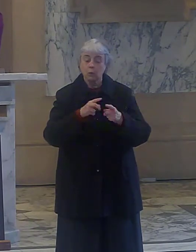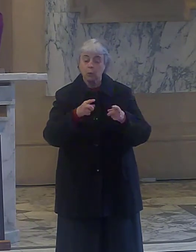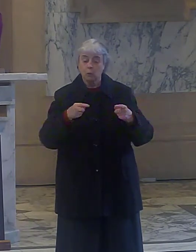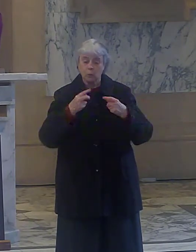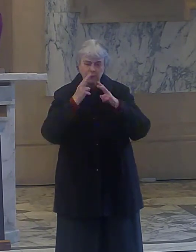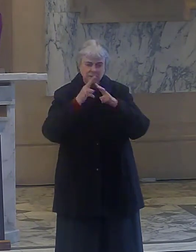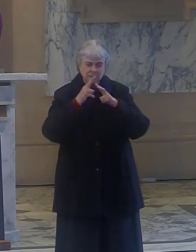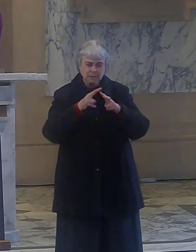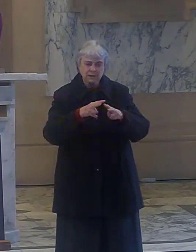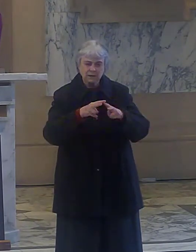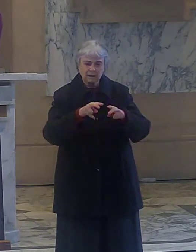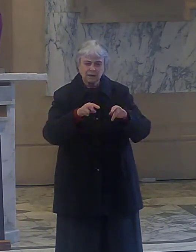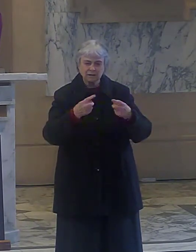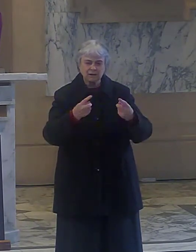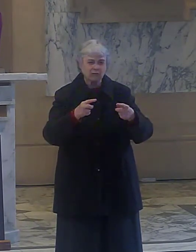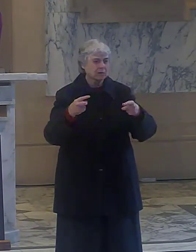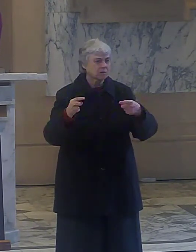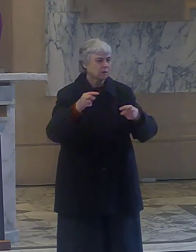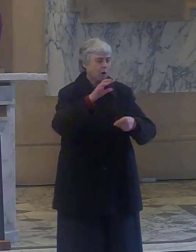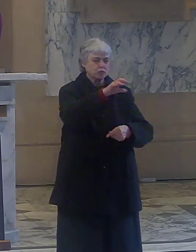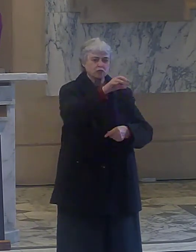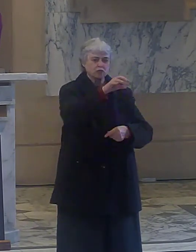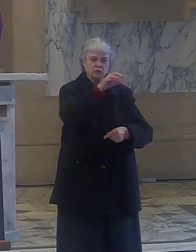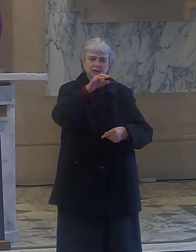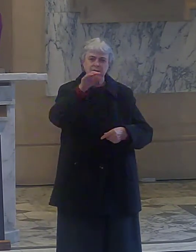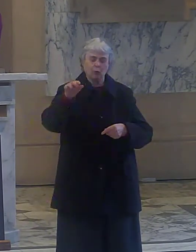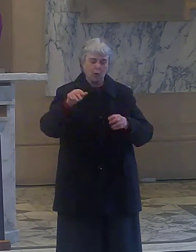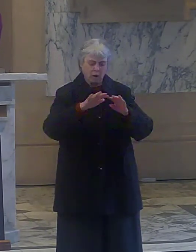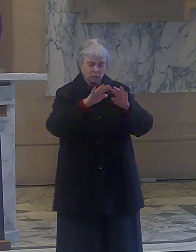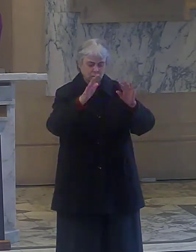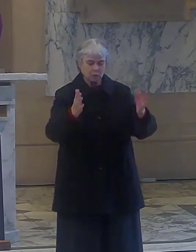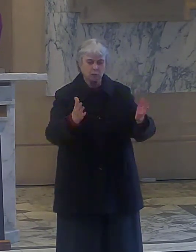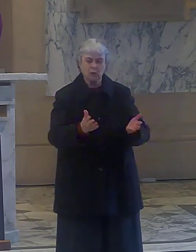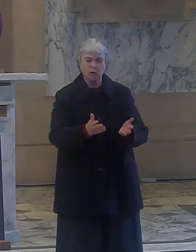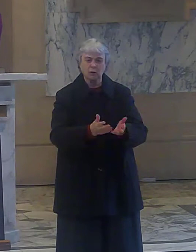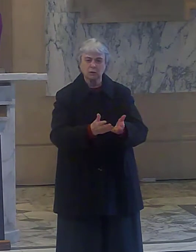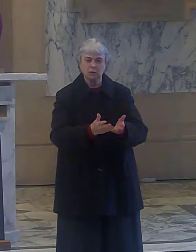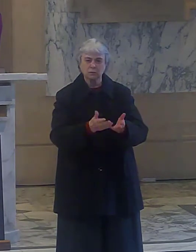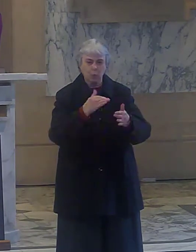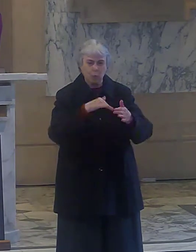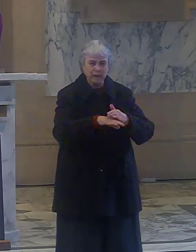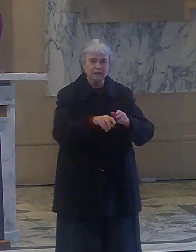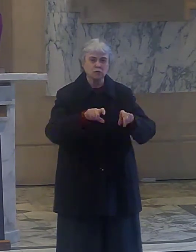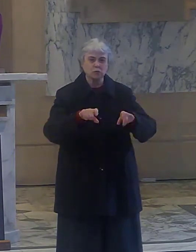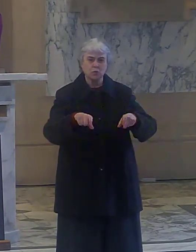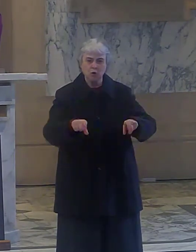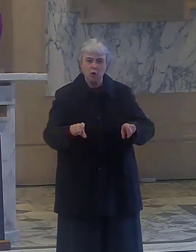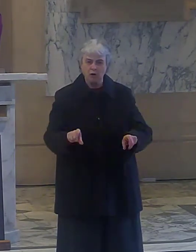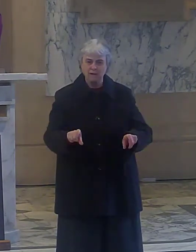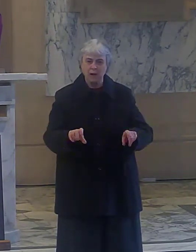various countries around europe once again going into lockdown